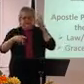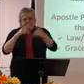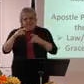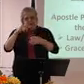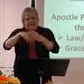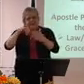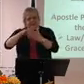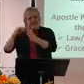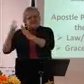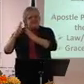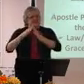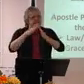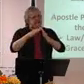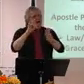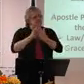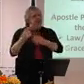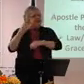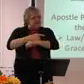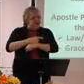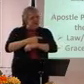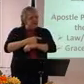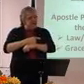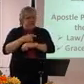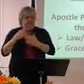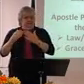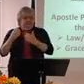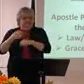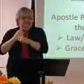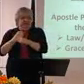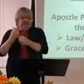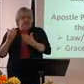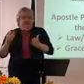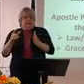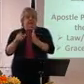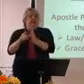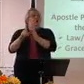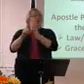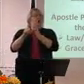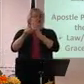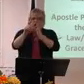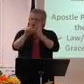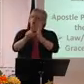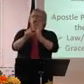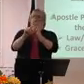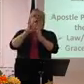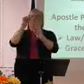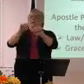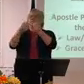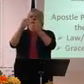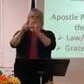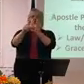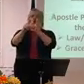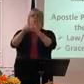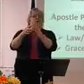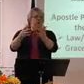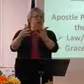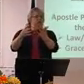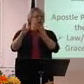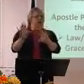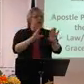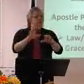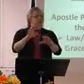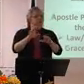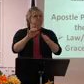in Galatia made things legal so that they could say, I'm not breaking the law, and I can